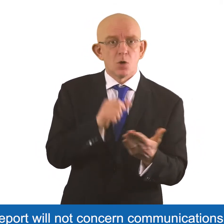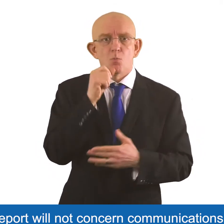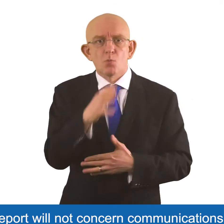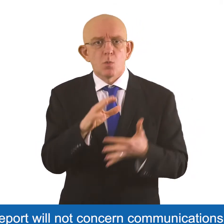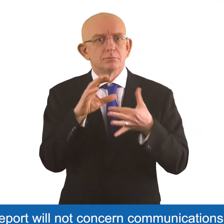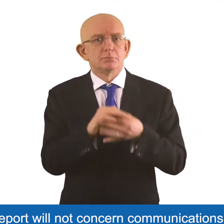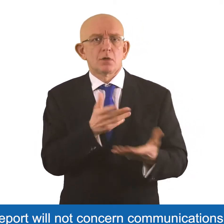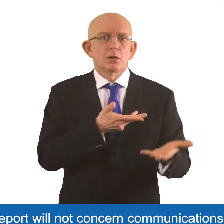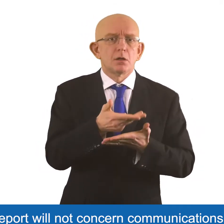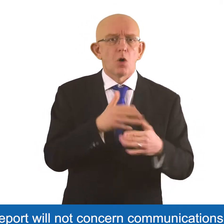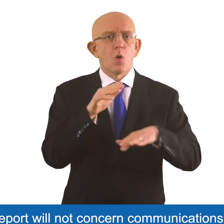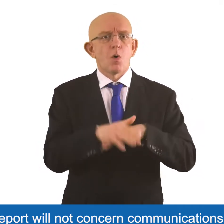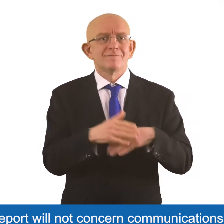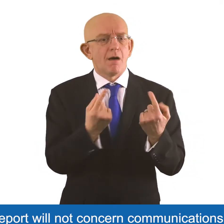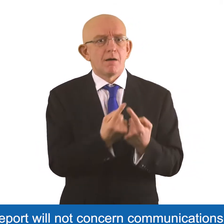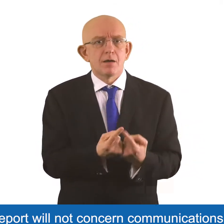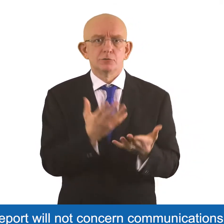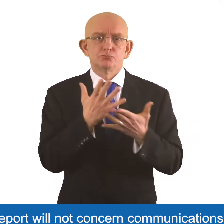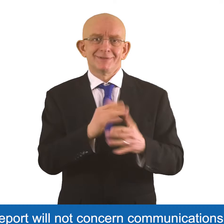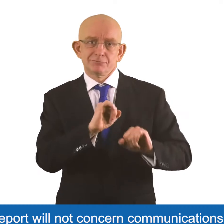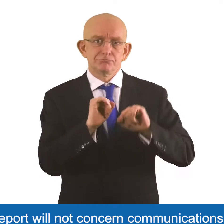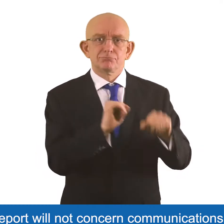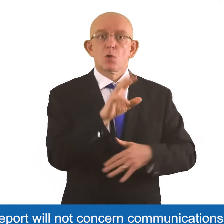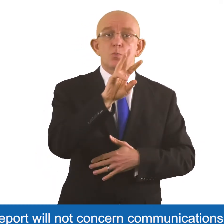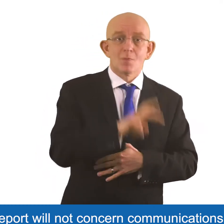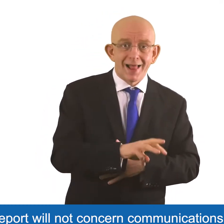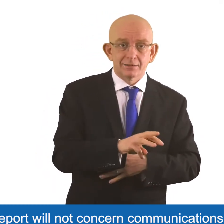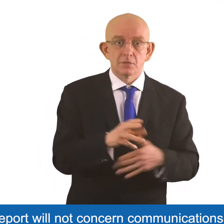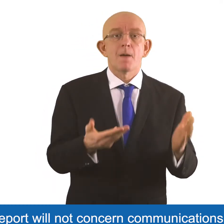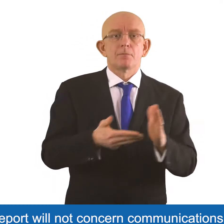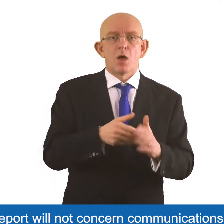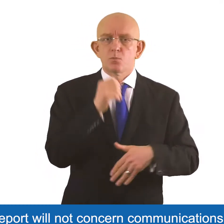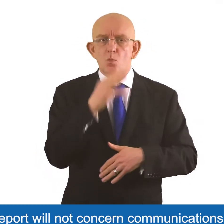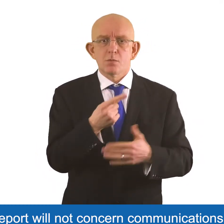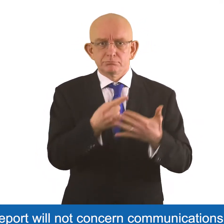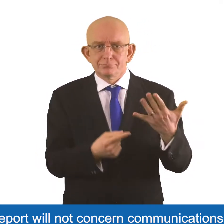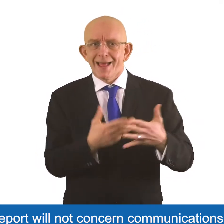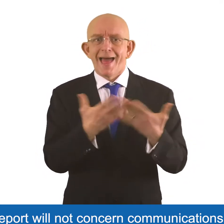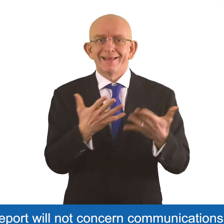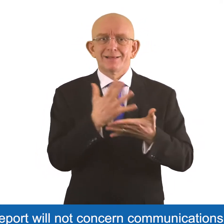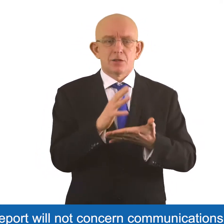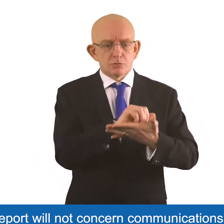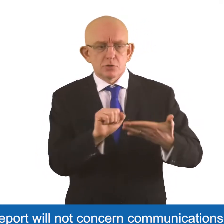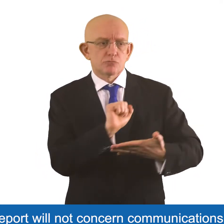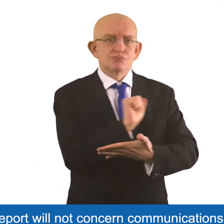Similarly, the report will not concern communications about matters that only relate to Wales and do not relate to reserved